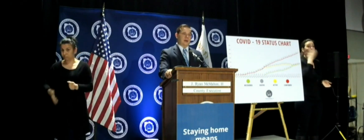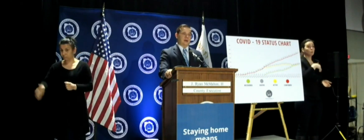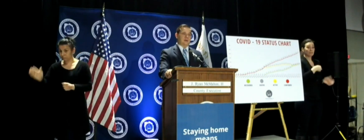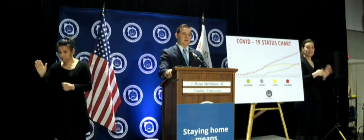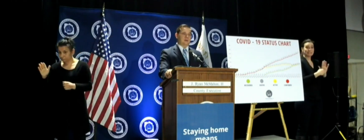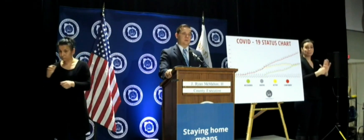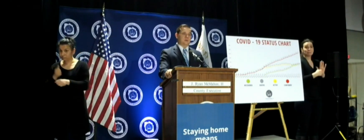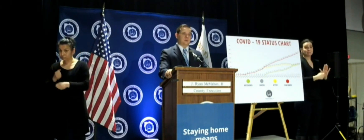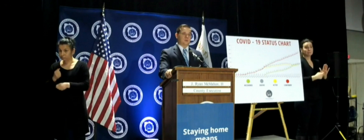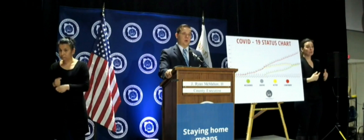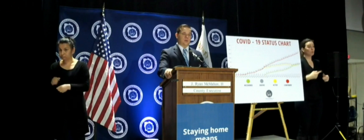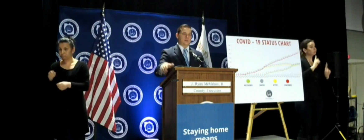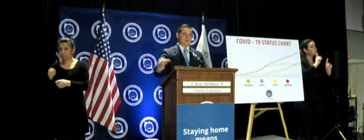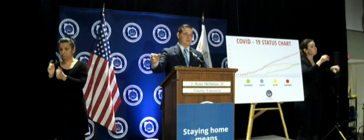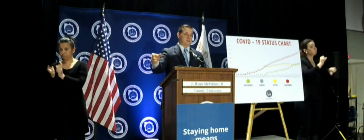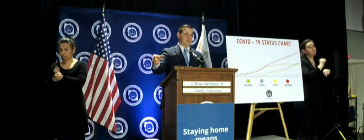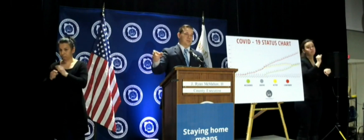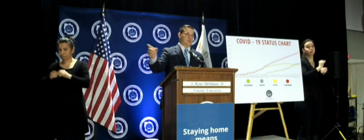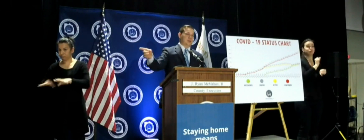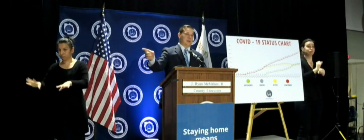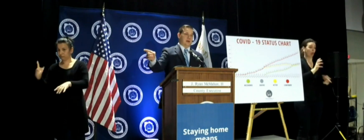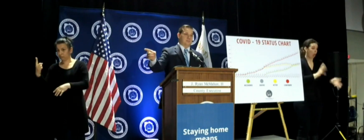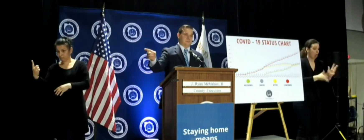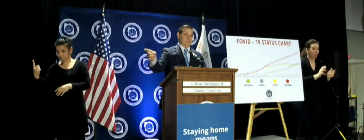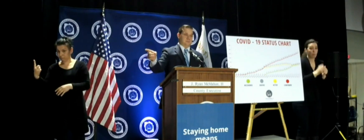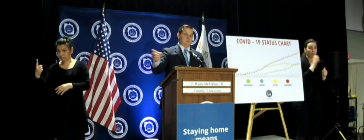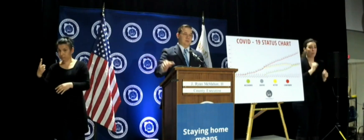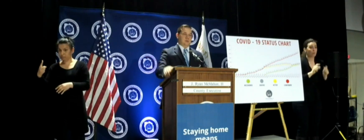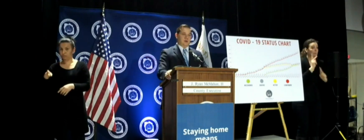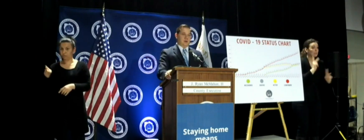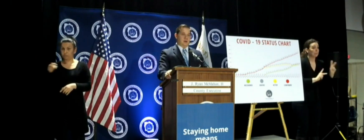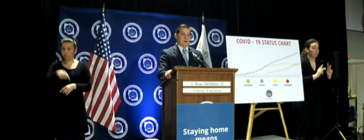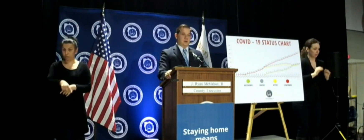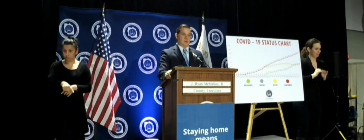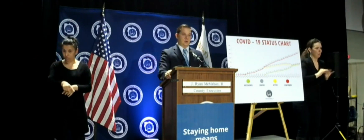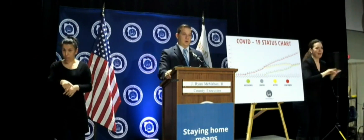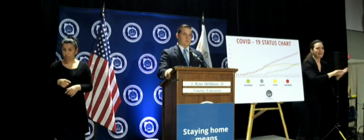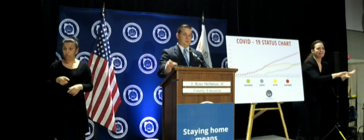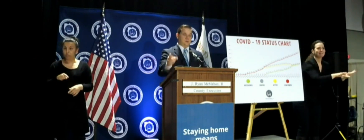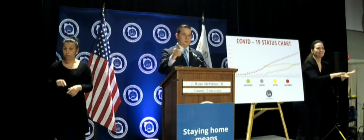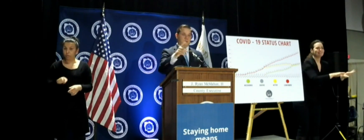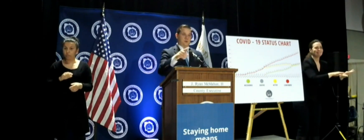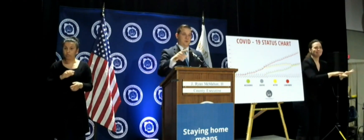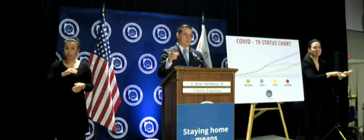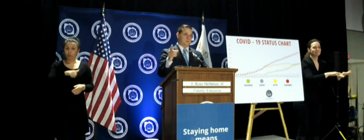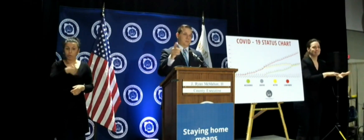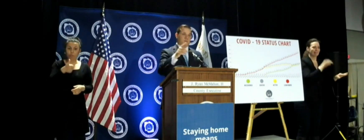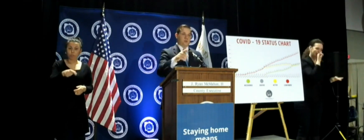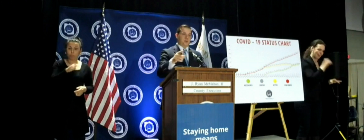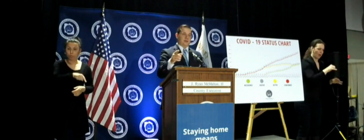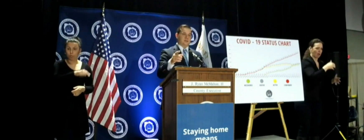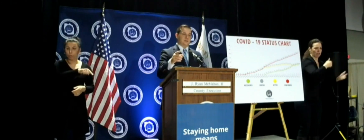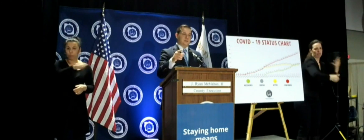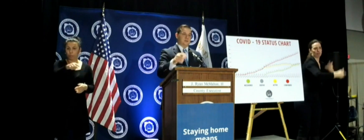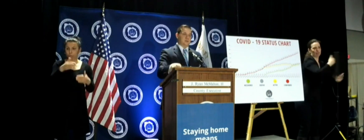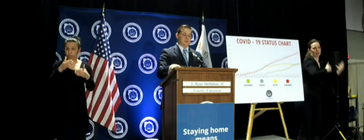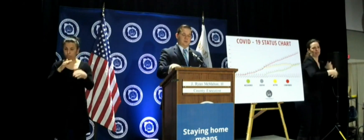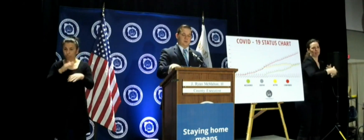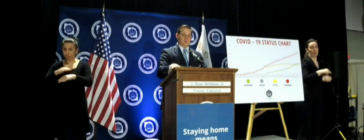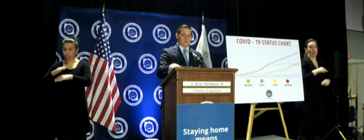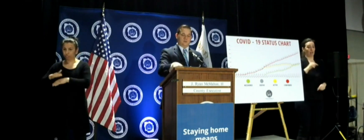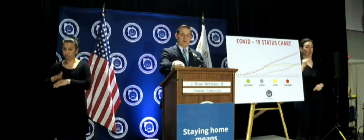and then you go and see the next patient, you get them. Or if there's some sort of communal